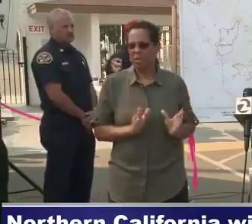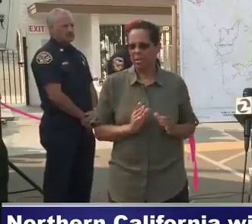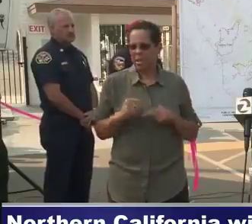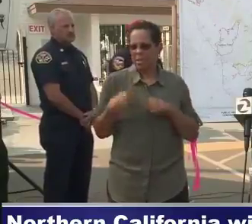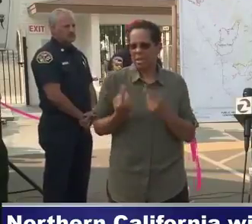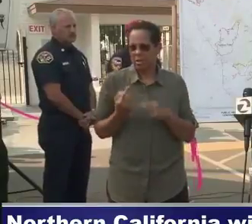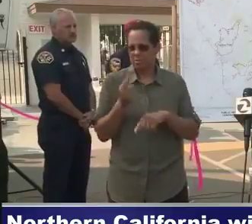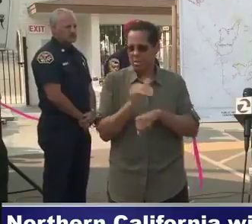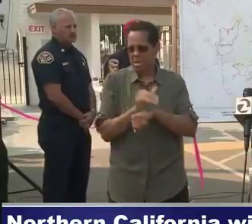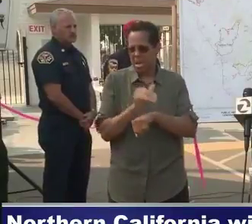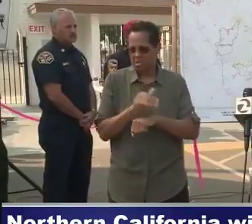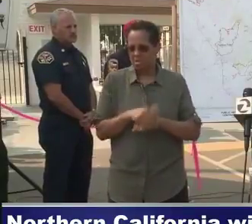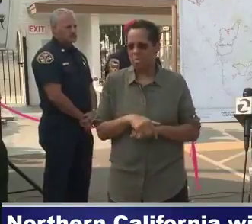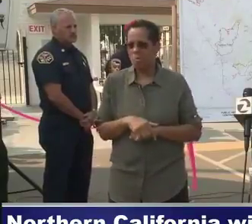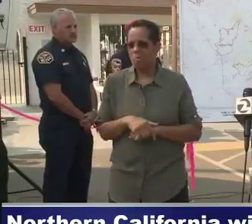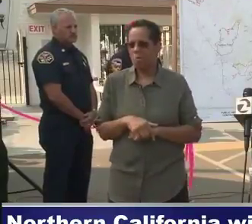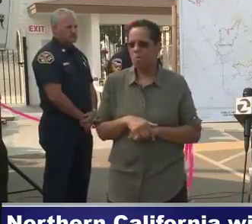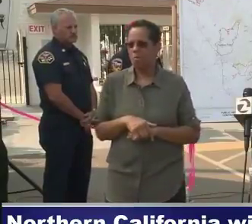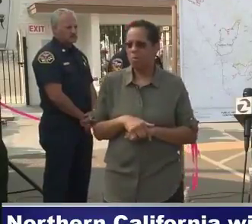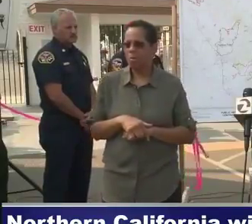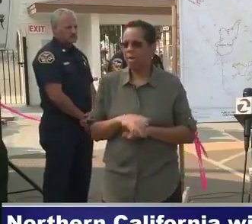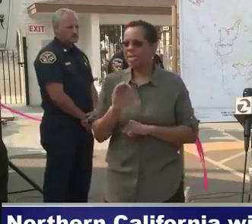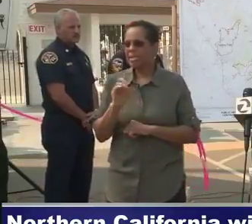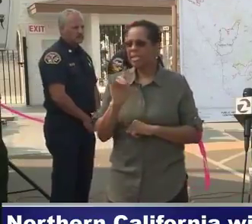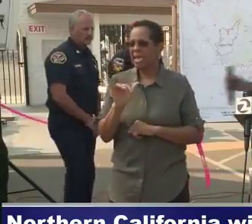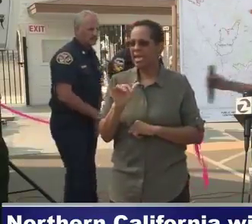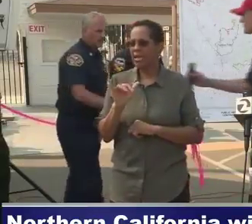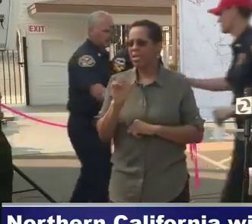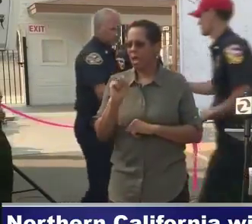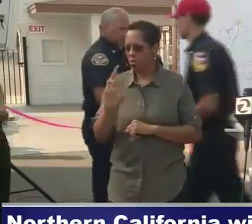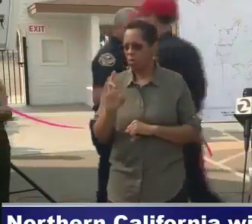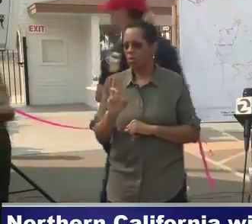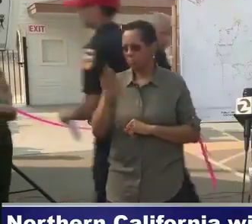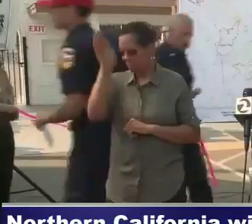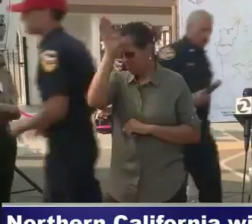the line, is the City of Santa Rosa Fire Chief Tony Gosner.